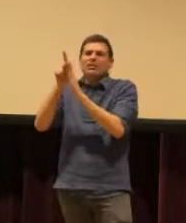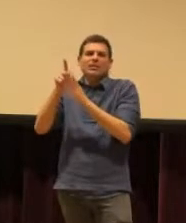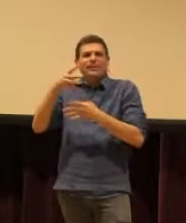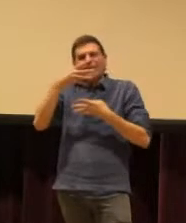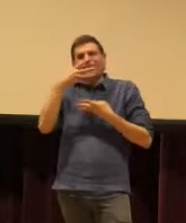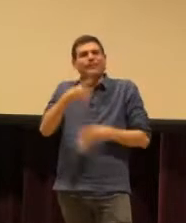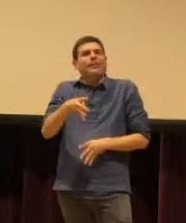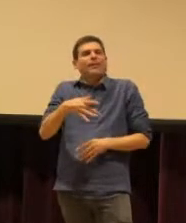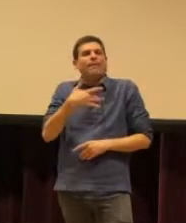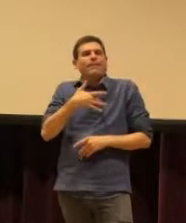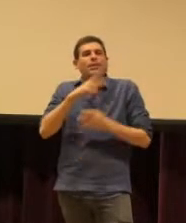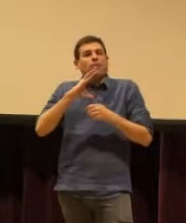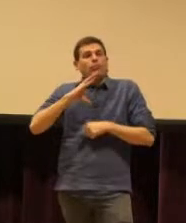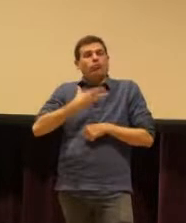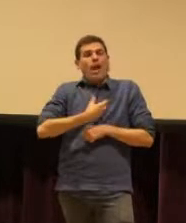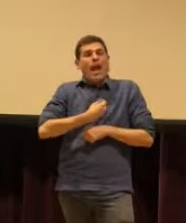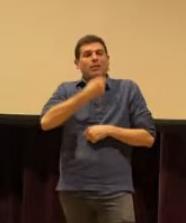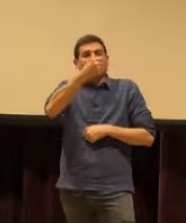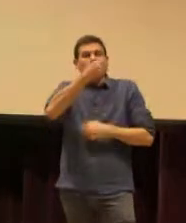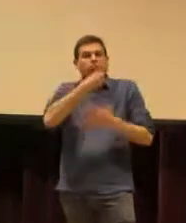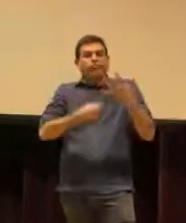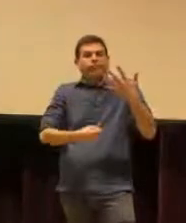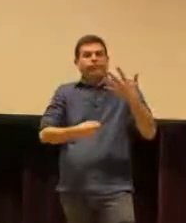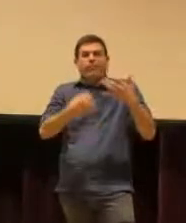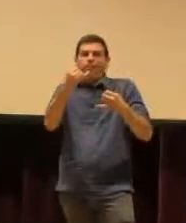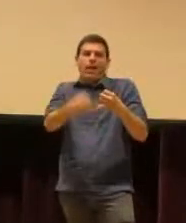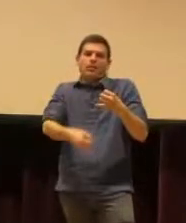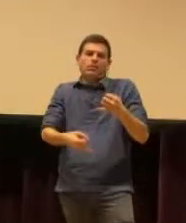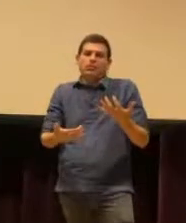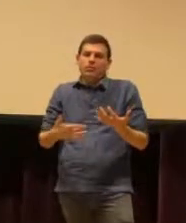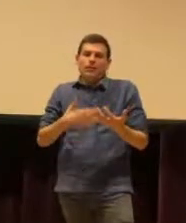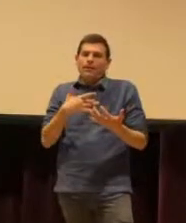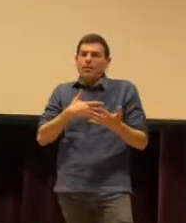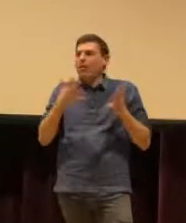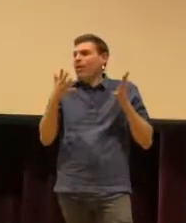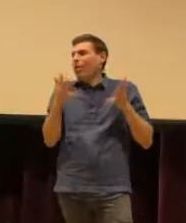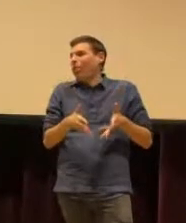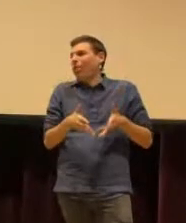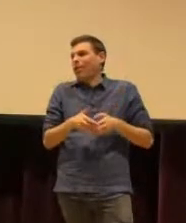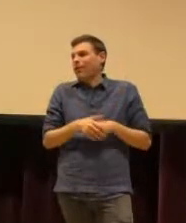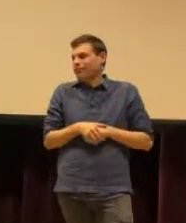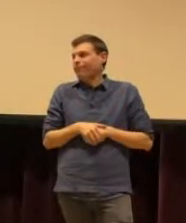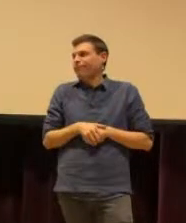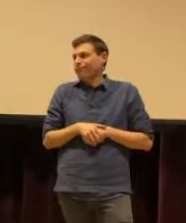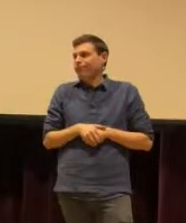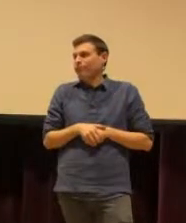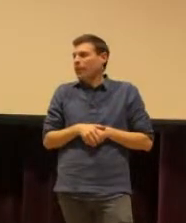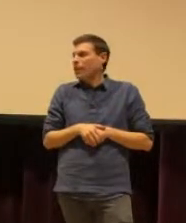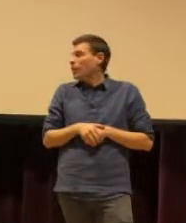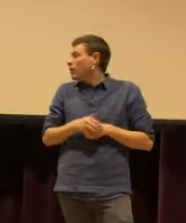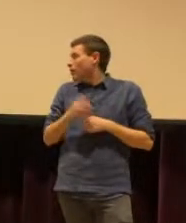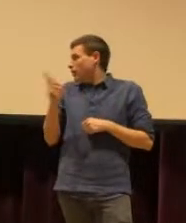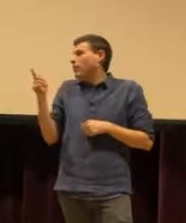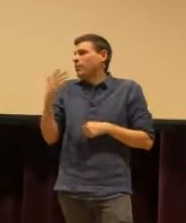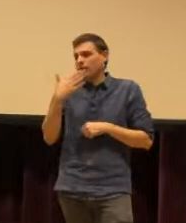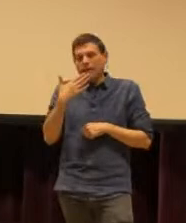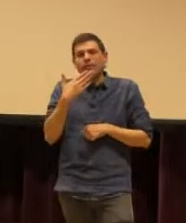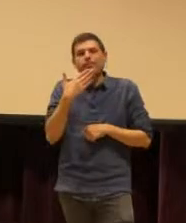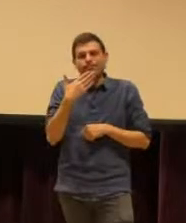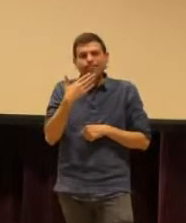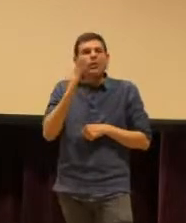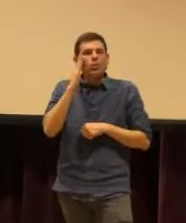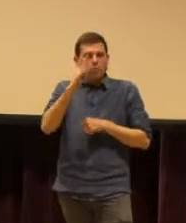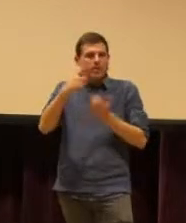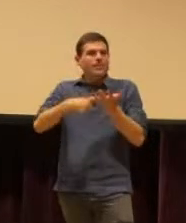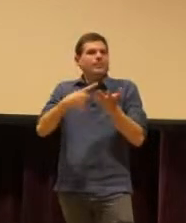always the last to be thought about. So I would say we've been left behind there too. Thank you. We're going to talk more about